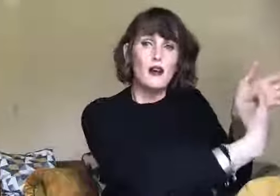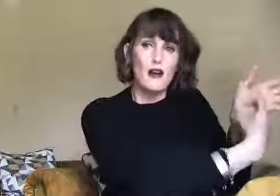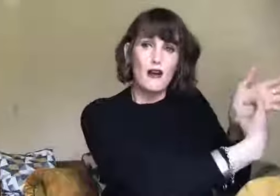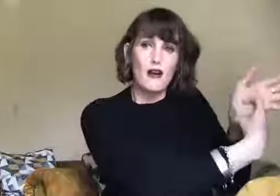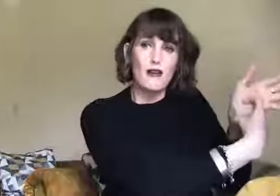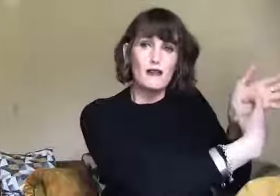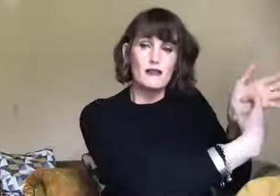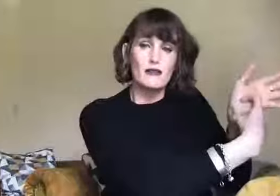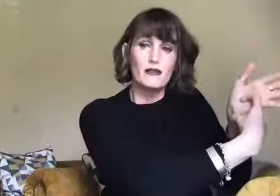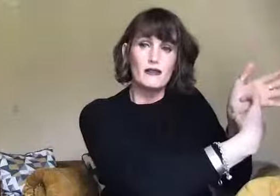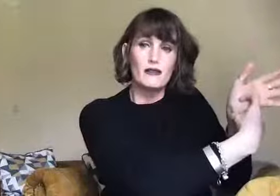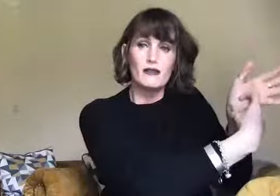R,